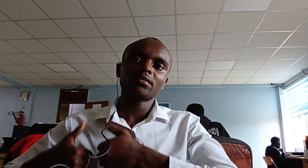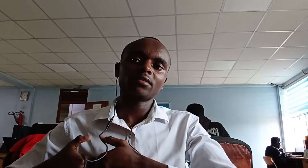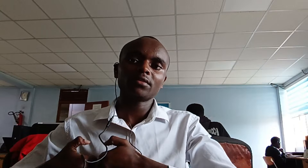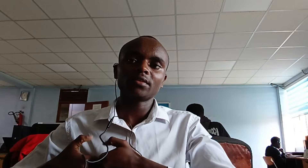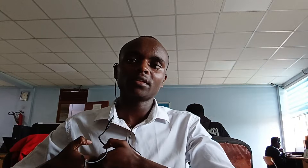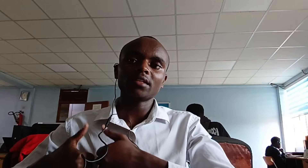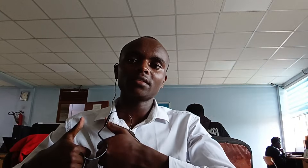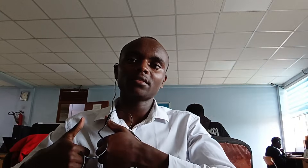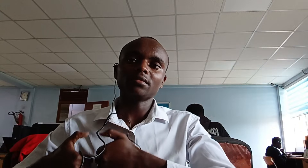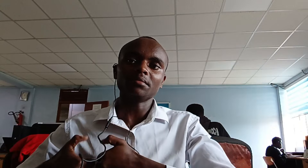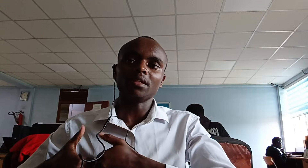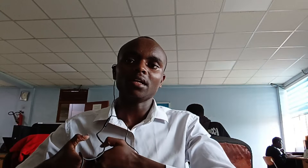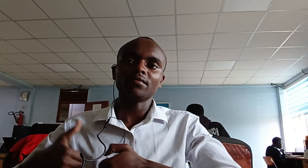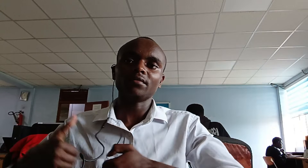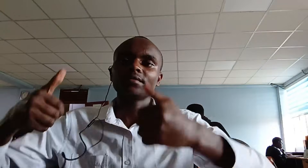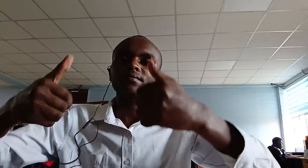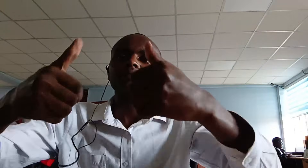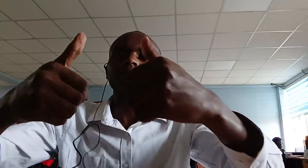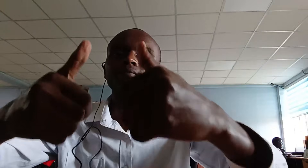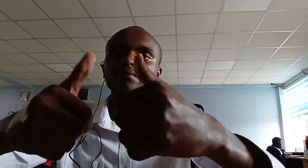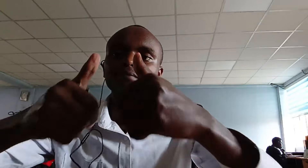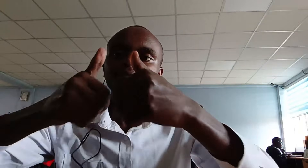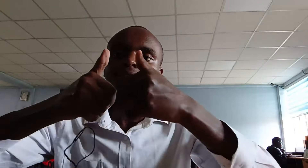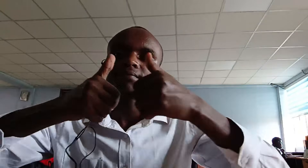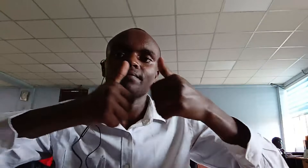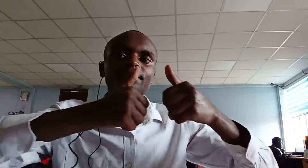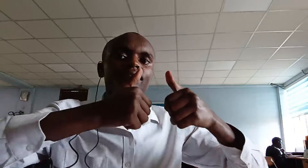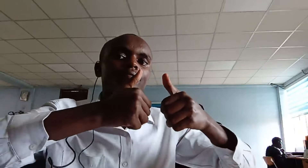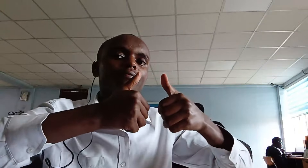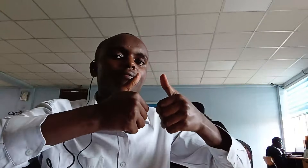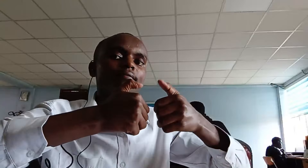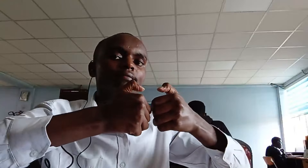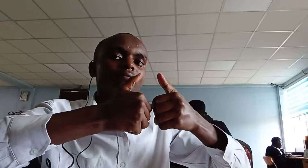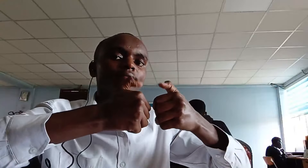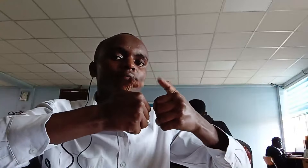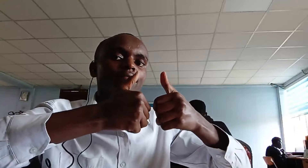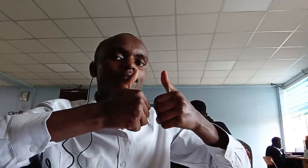sweetheart, sweetheart, beloved.